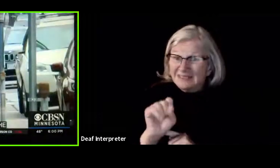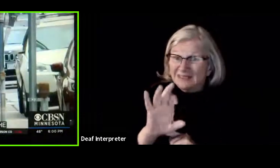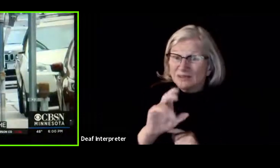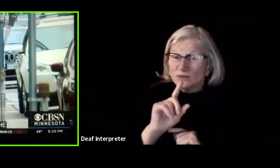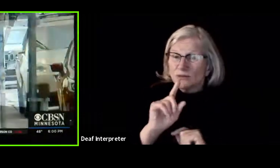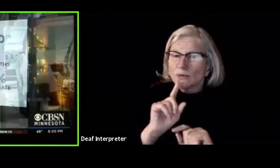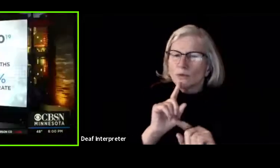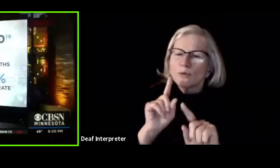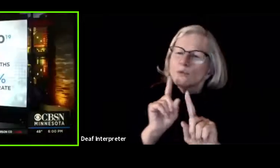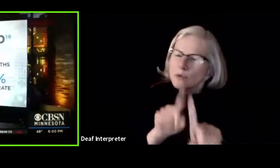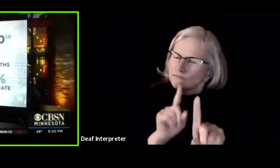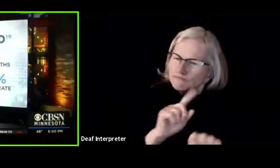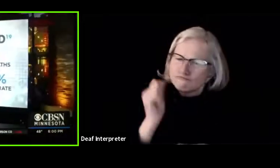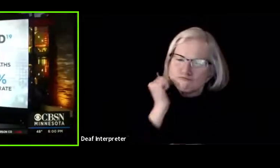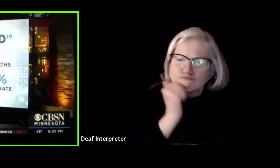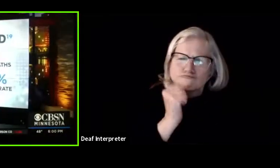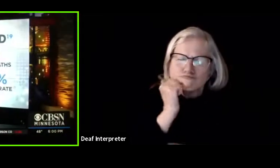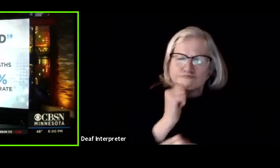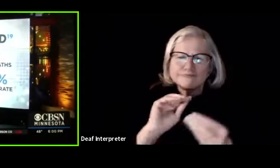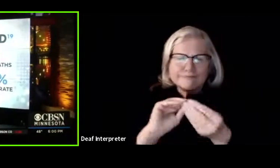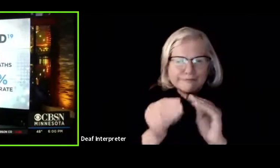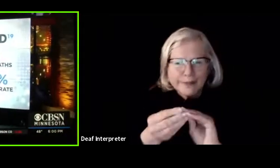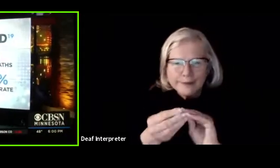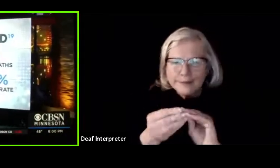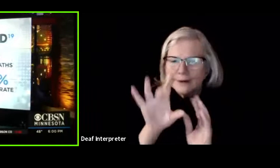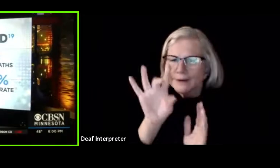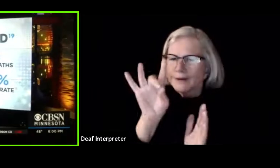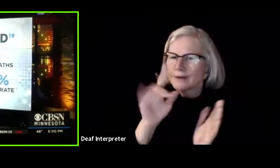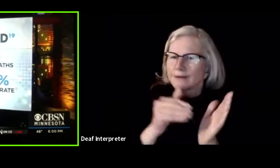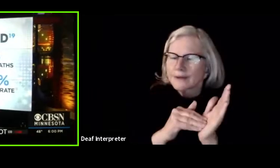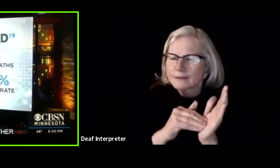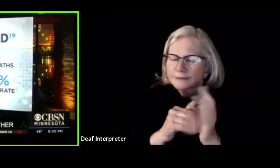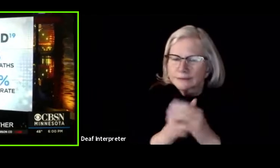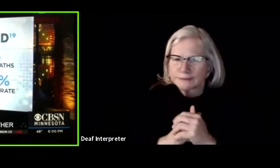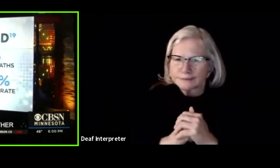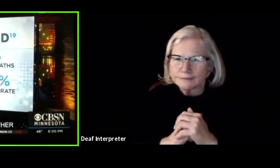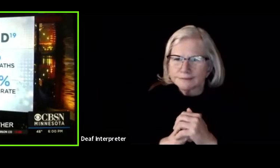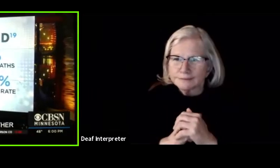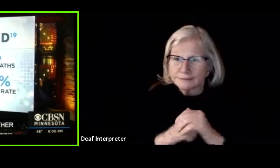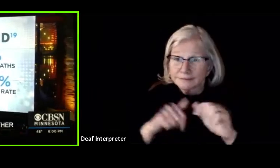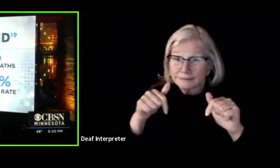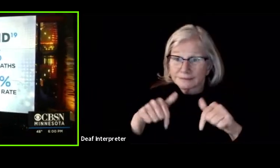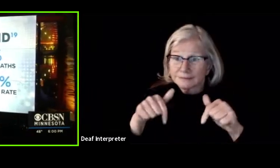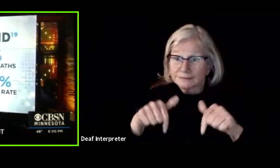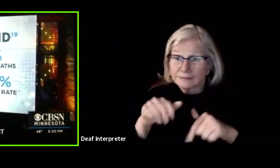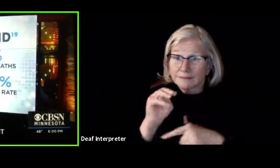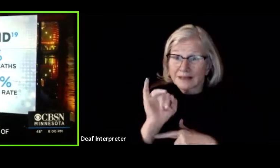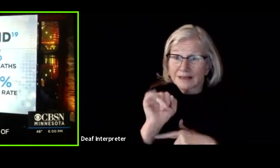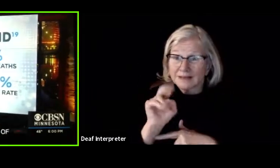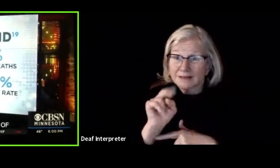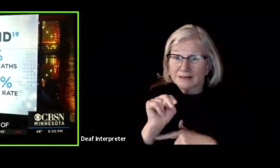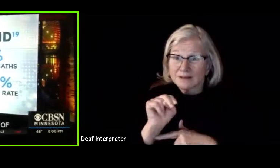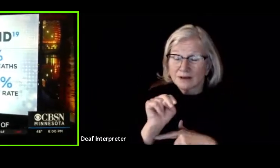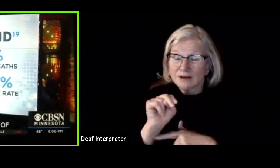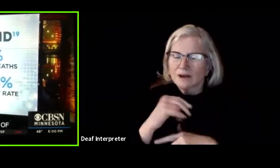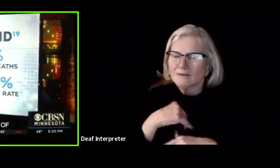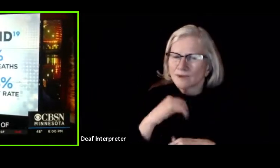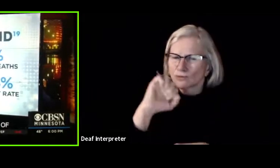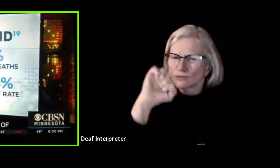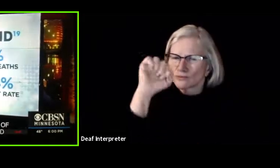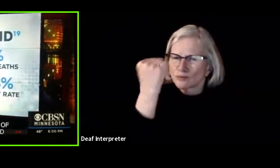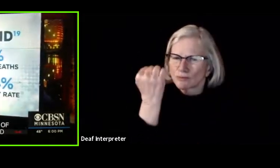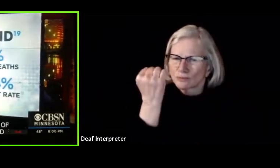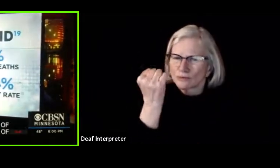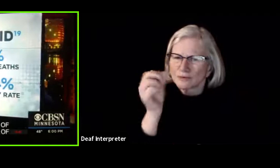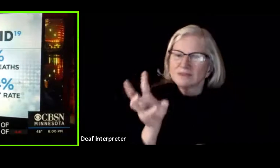8,000 cases. The Minnesota Department of Health is reporting a record 67 deaths today from COVID-19. That brings the state to